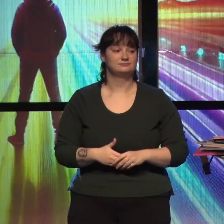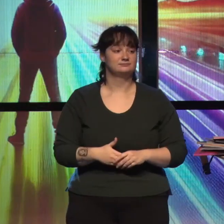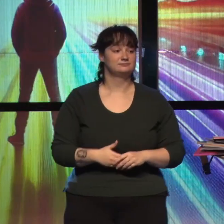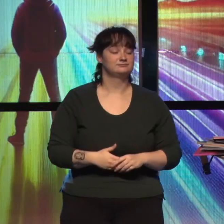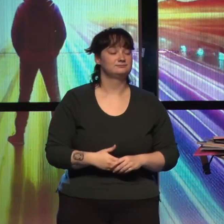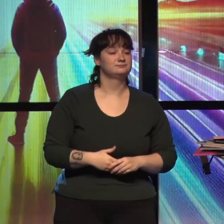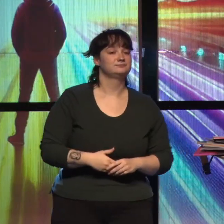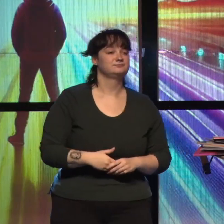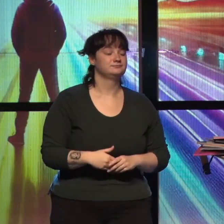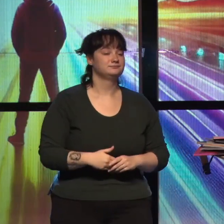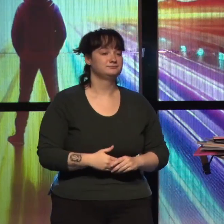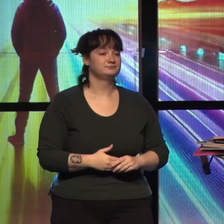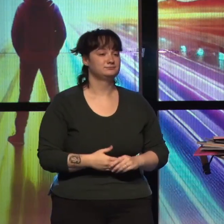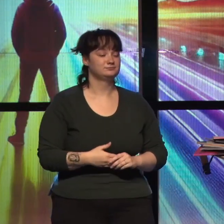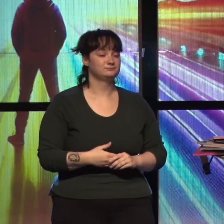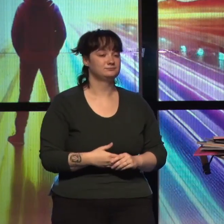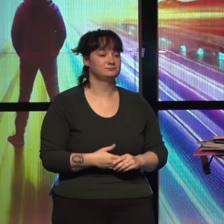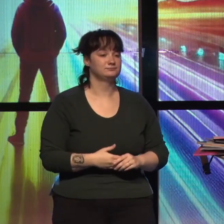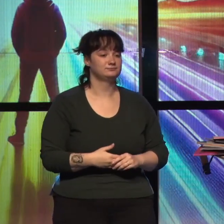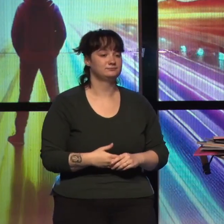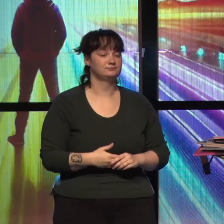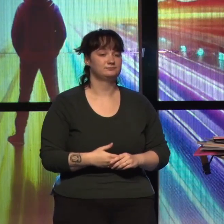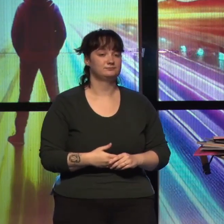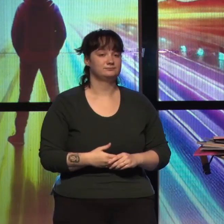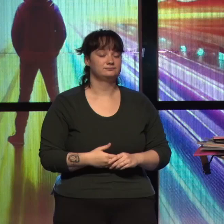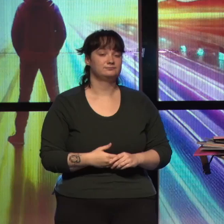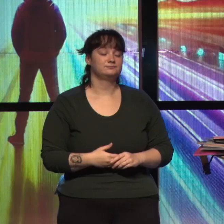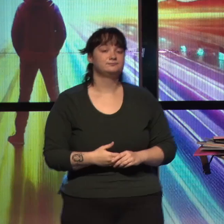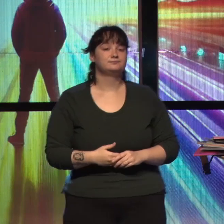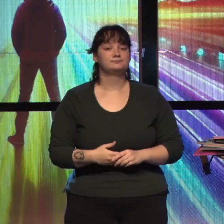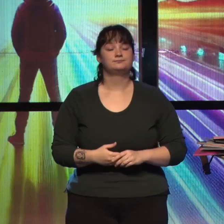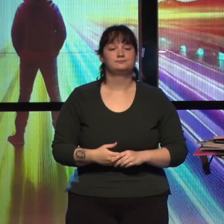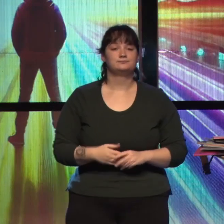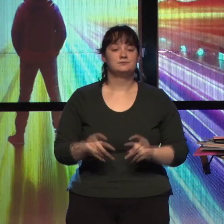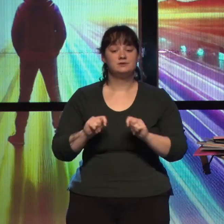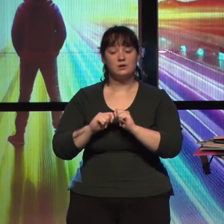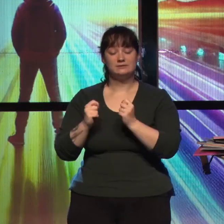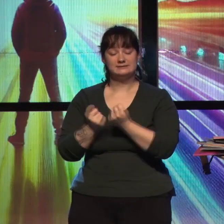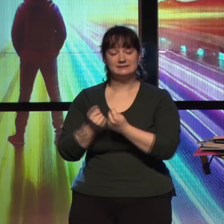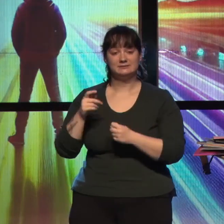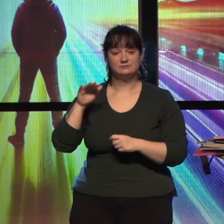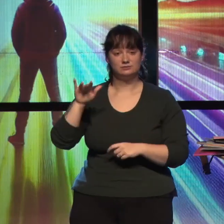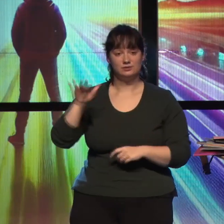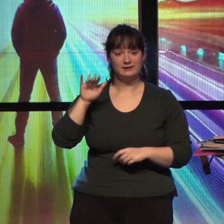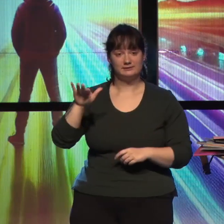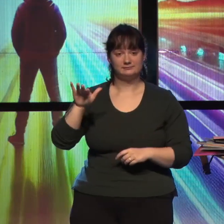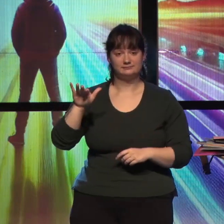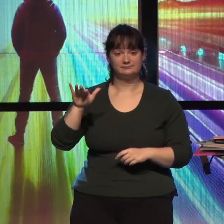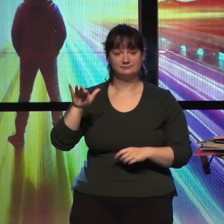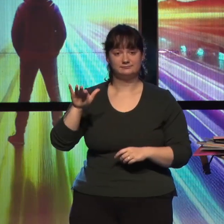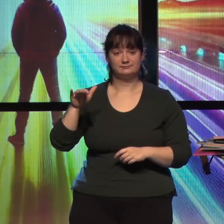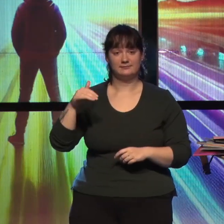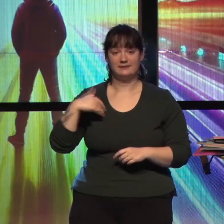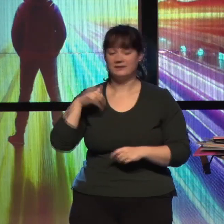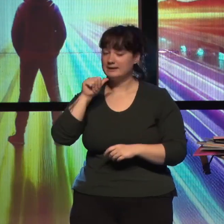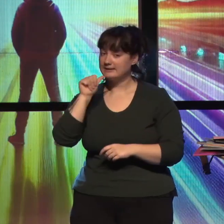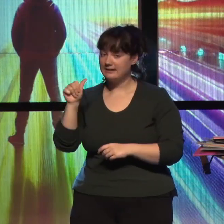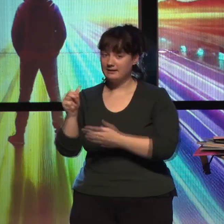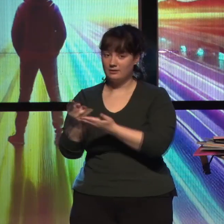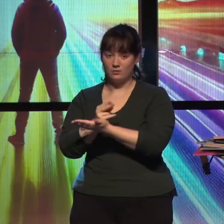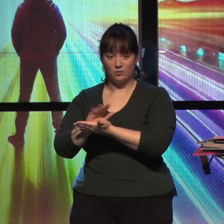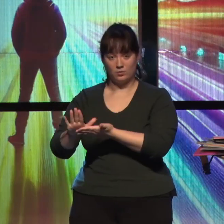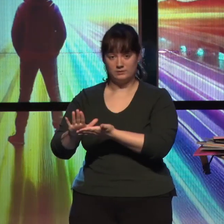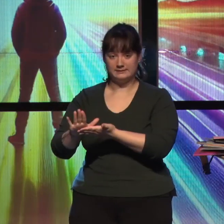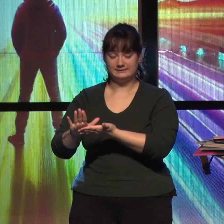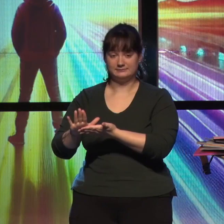right? Now, Team Dragon forms, like John sets this up brilliantly. They form an unholy trinity,